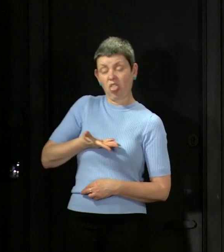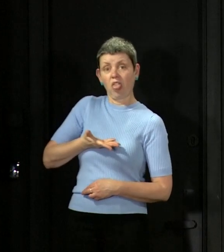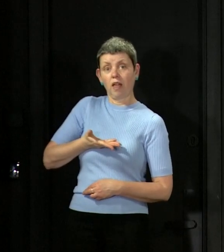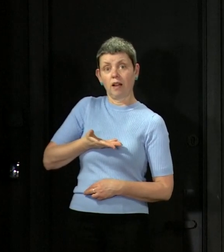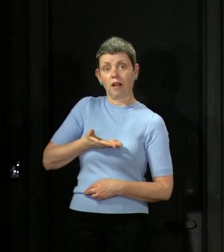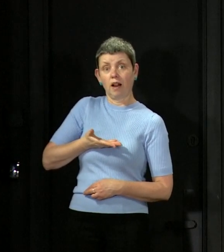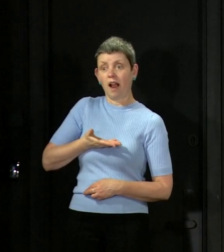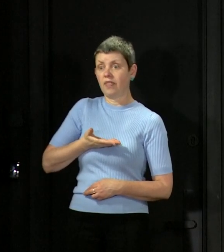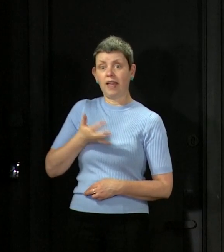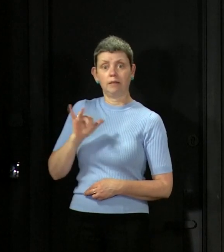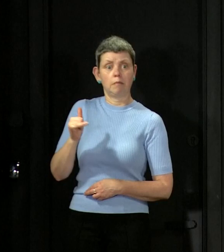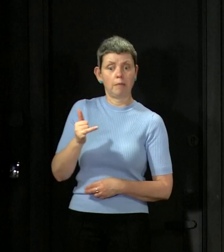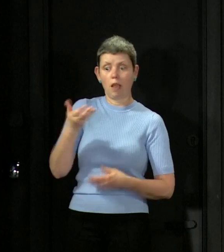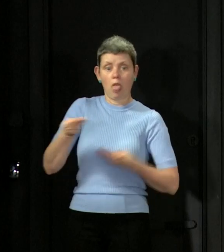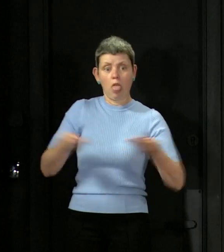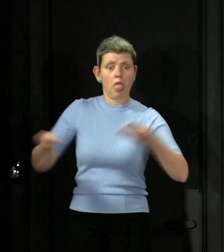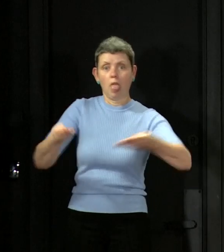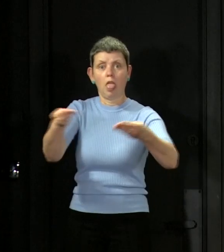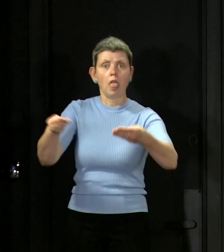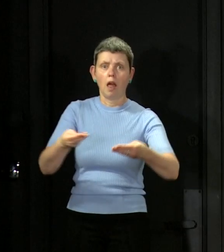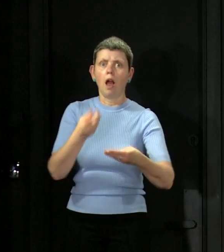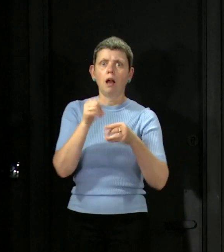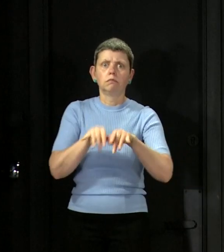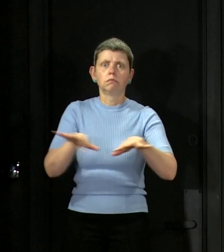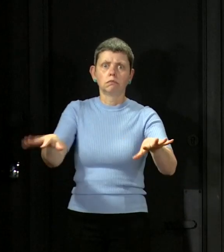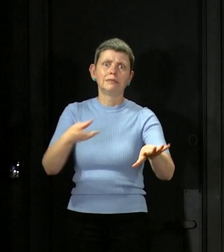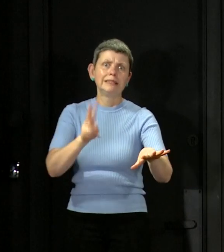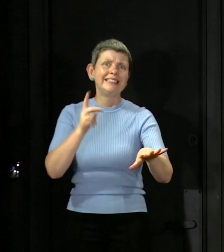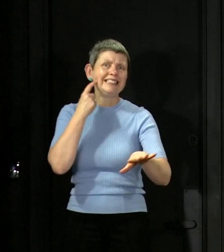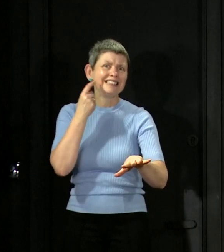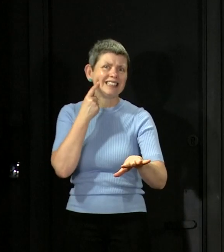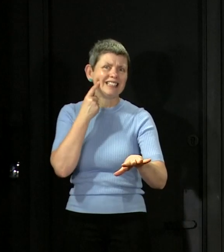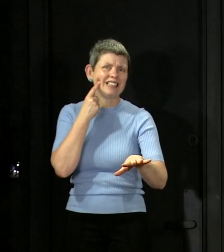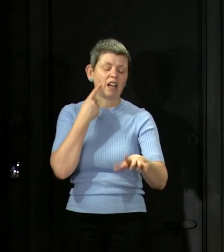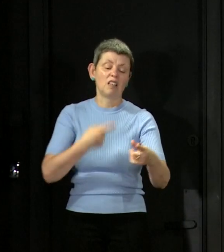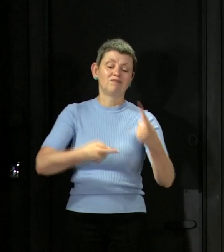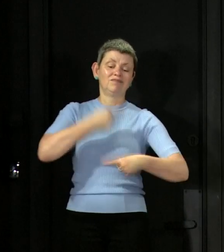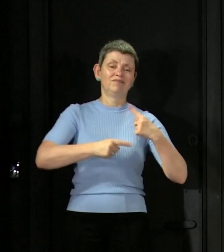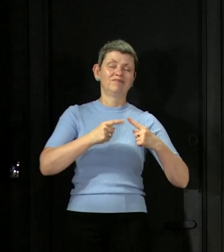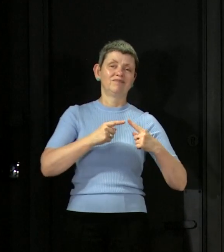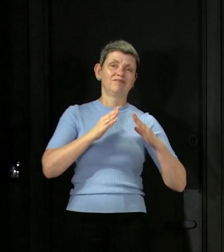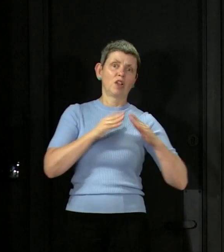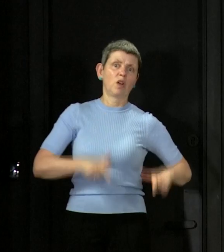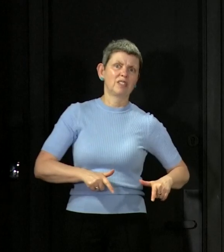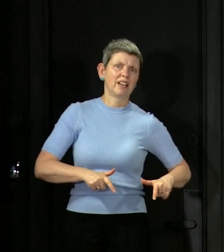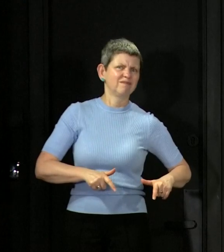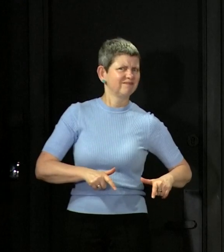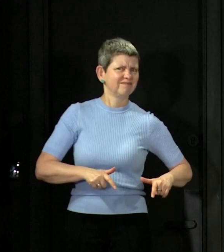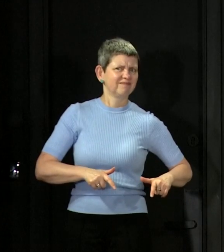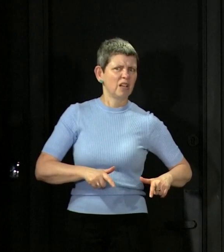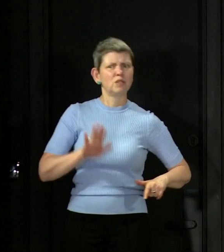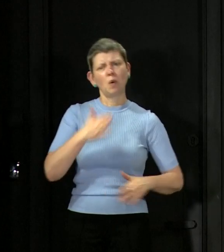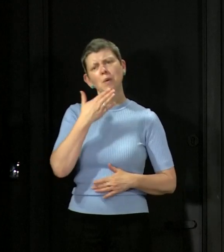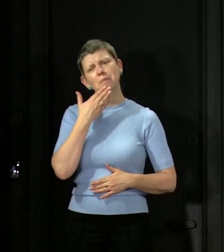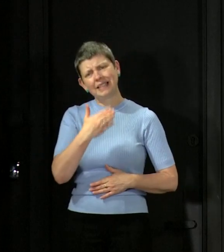else might create another one. And before we know it, we've got exponential growth of the virus again, and we're back to square one. So please just keep doing the